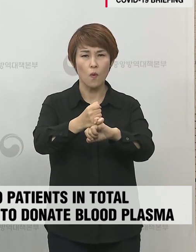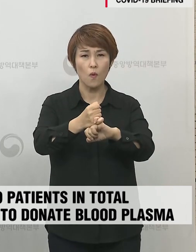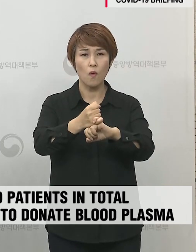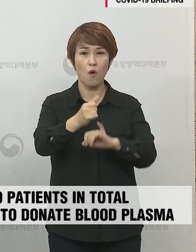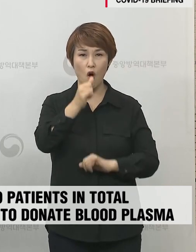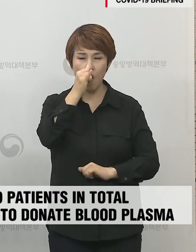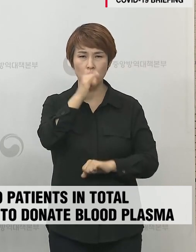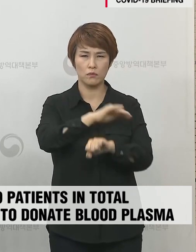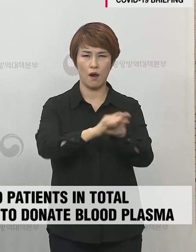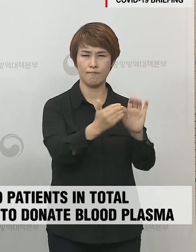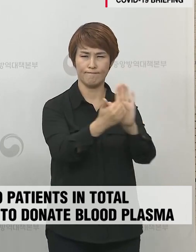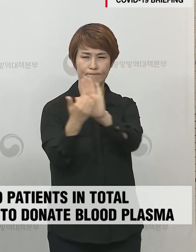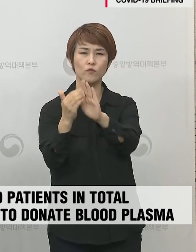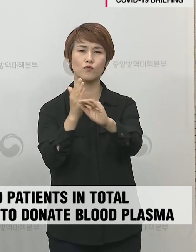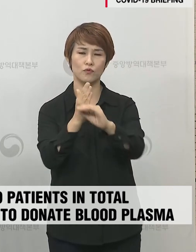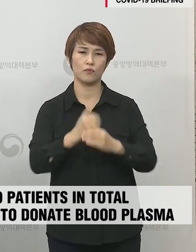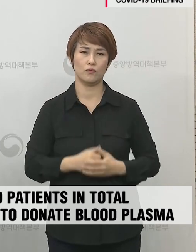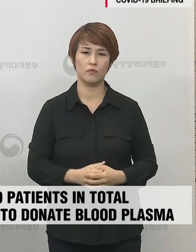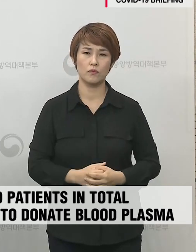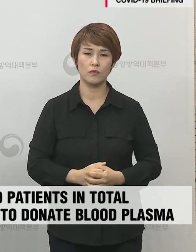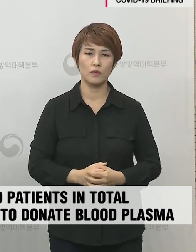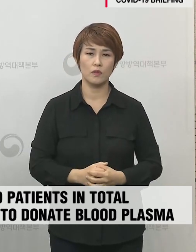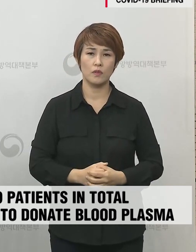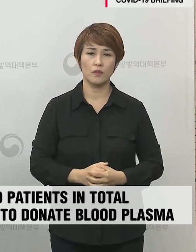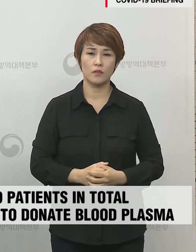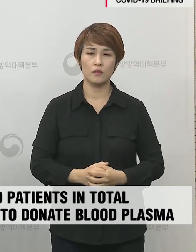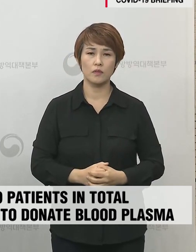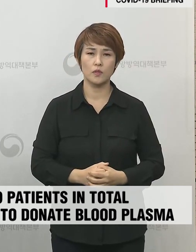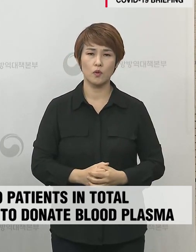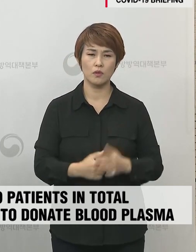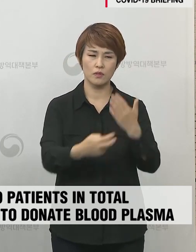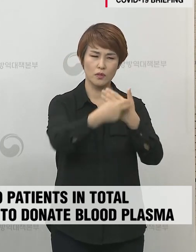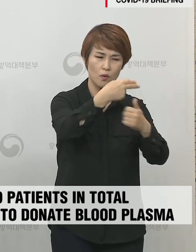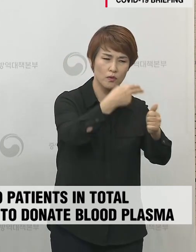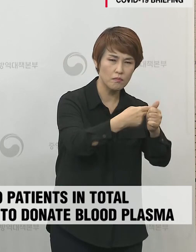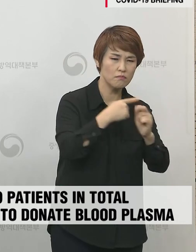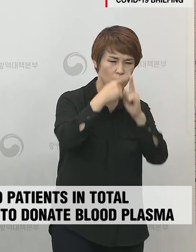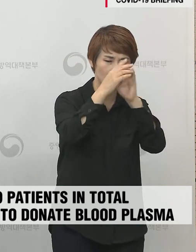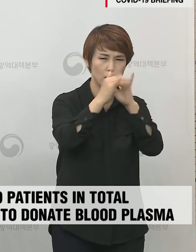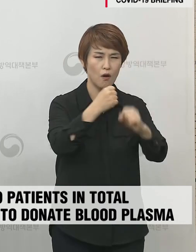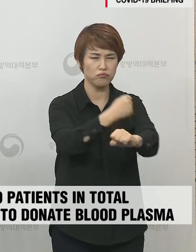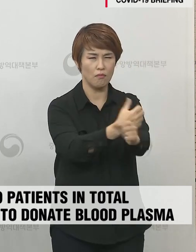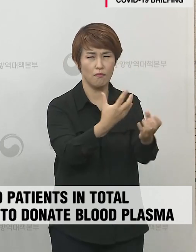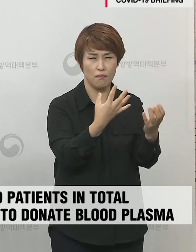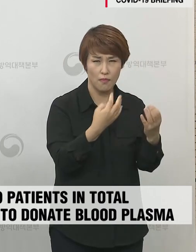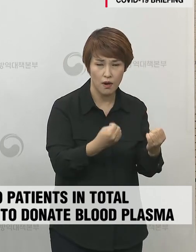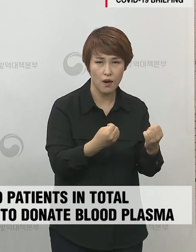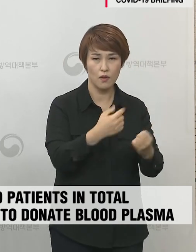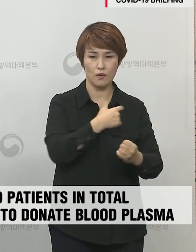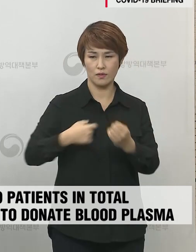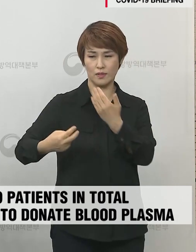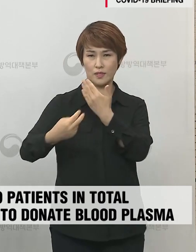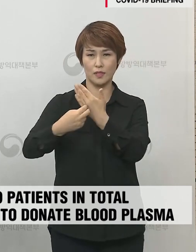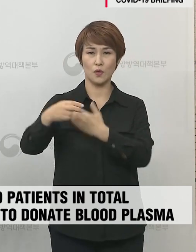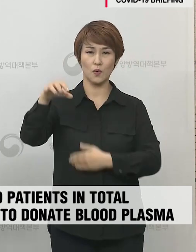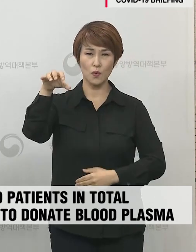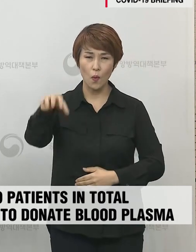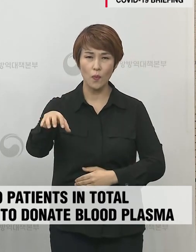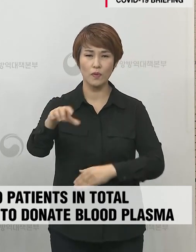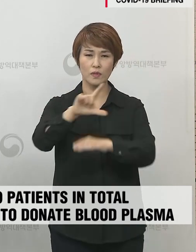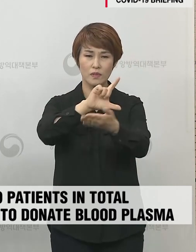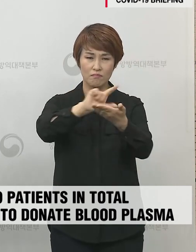and we are also making it a habit to wear our face mask and keep a healthy distance with each other. And thanks to the